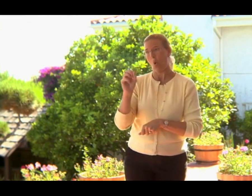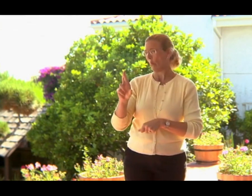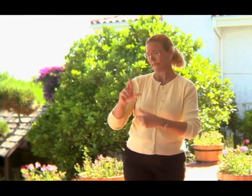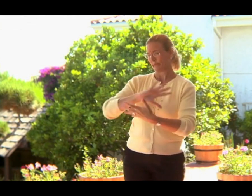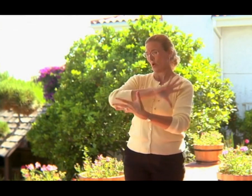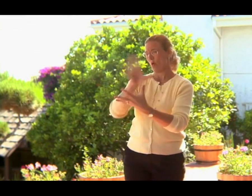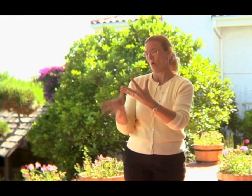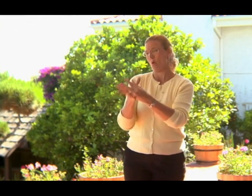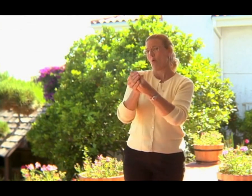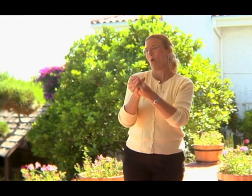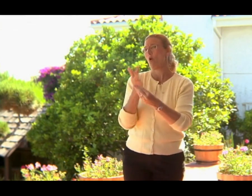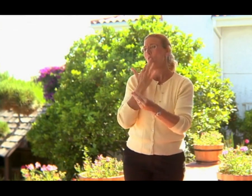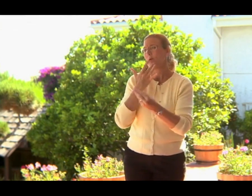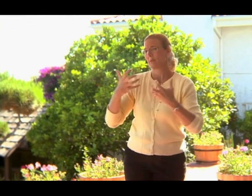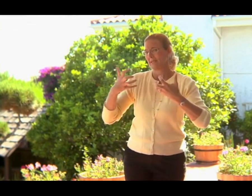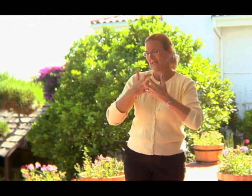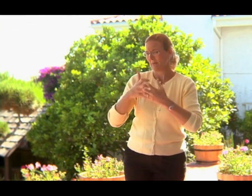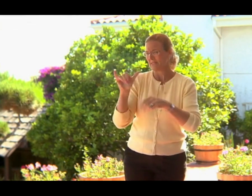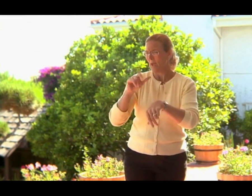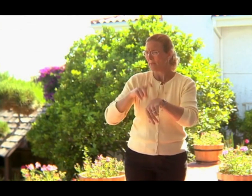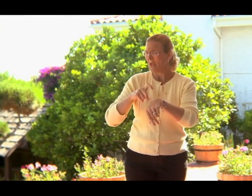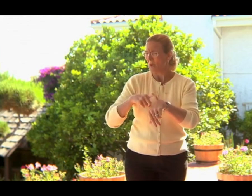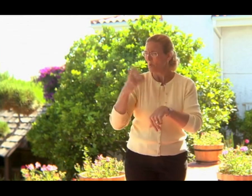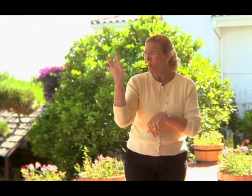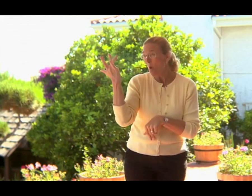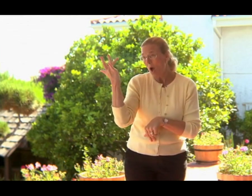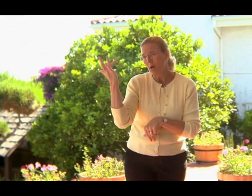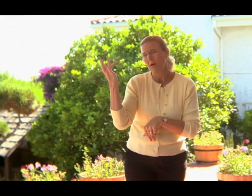colored, or it can be a combination of these colors at the same time.